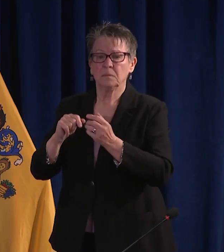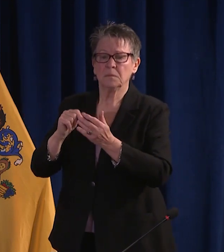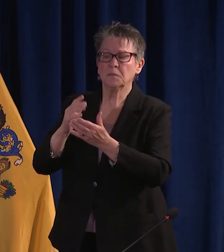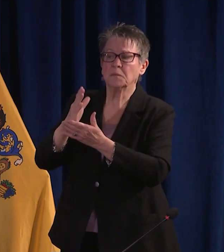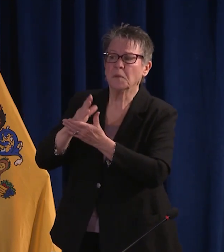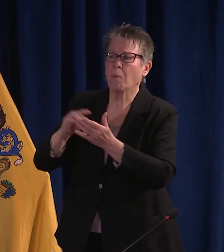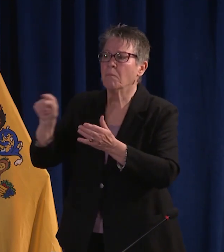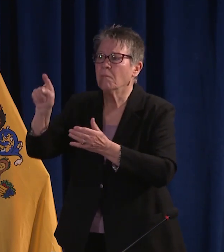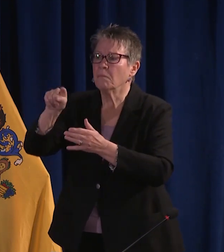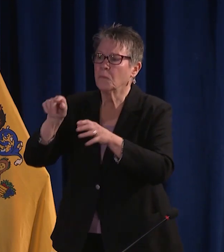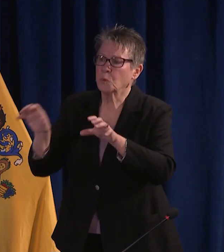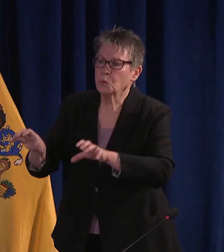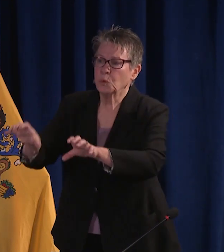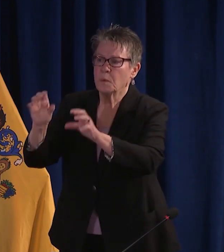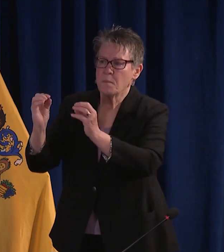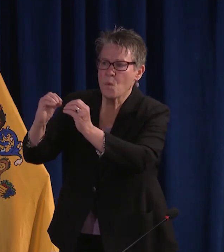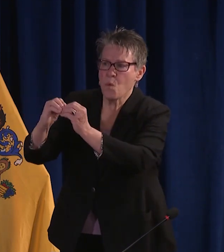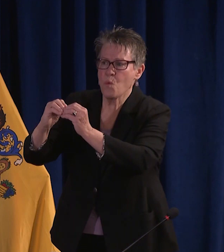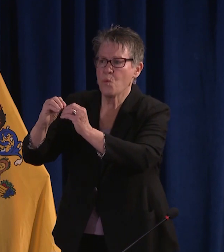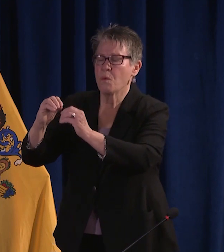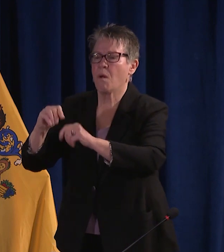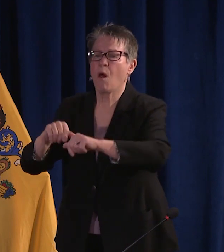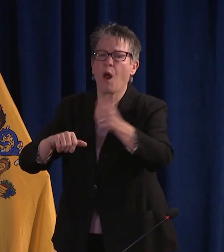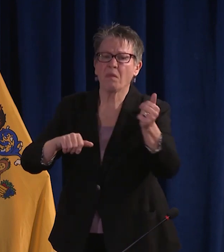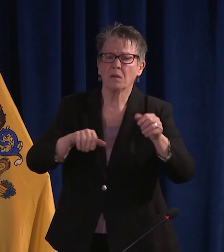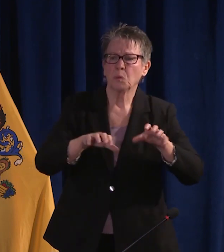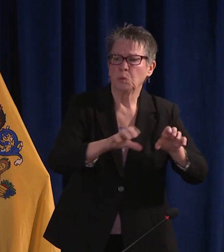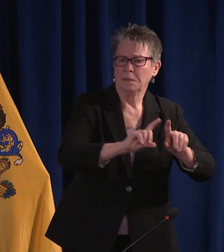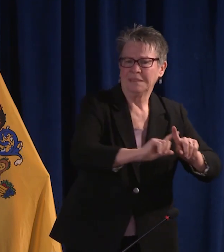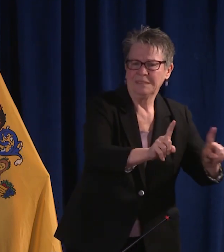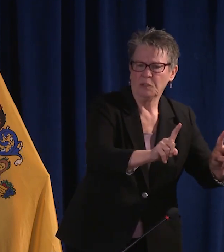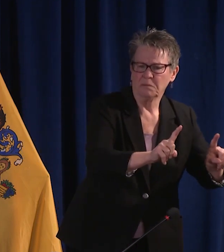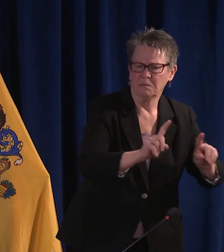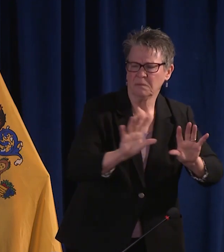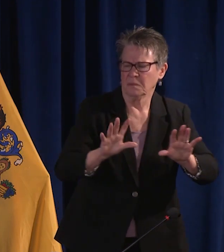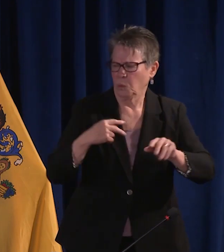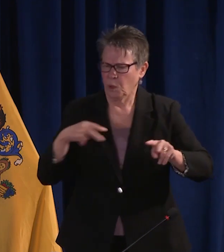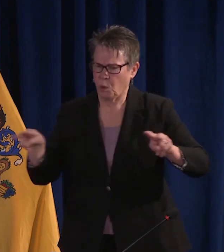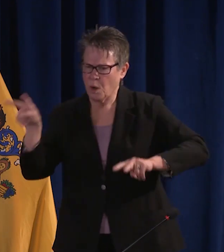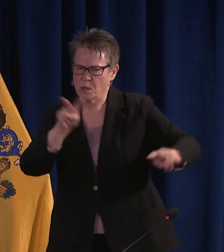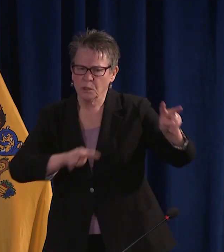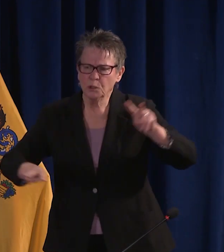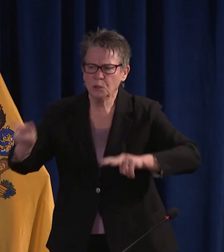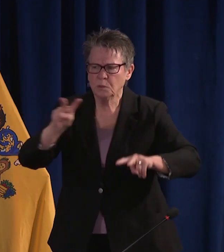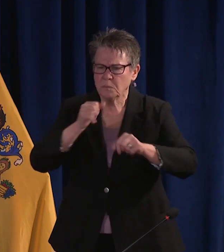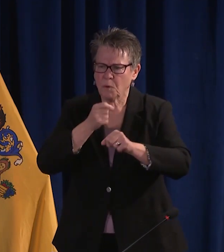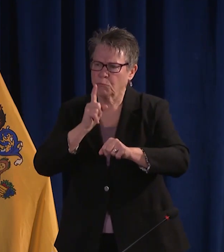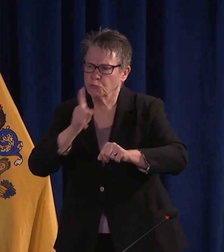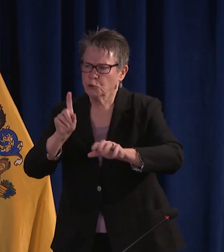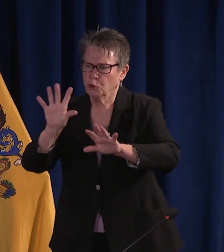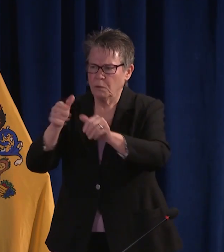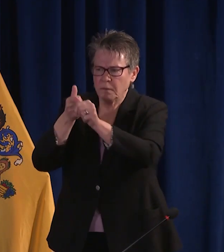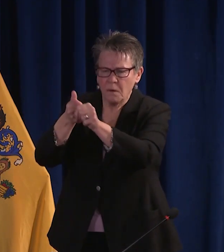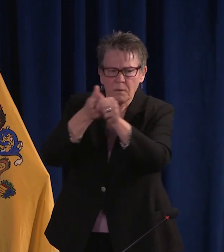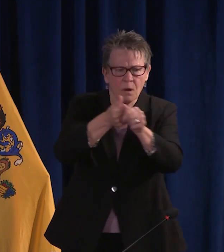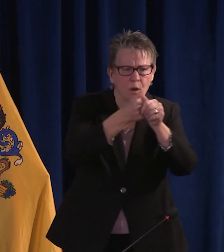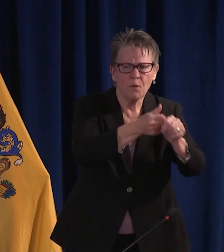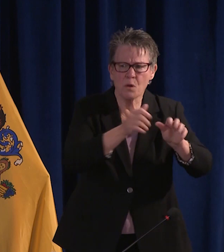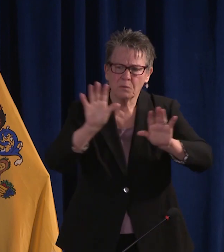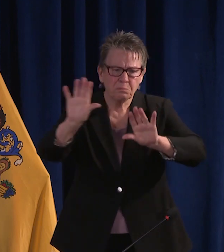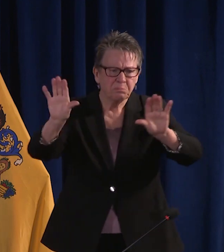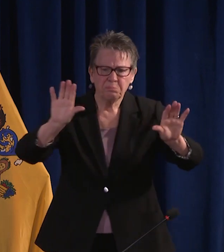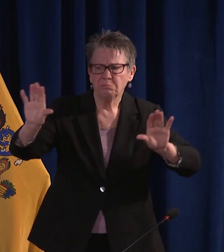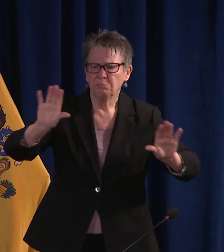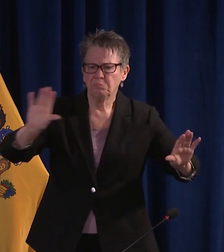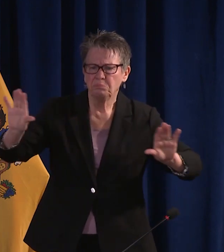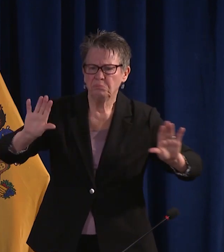these actions and are reviewing them individually, in fact, to ensure that they are fully aligned with our statewide guidance.